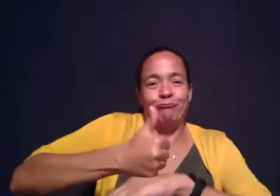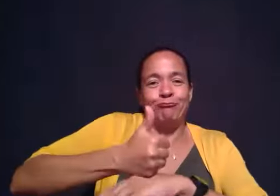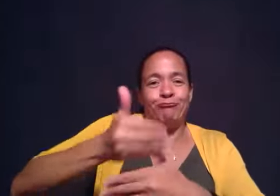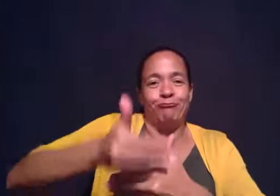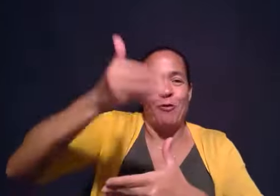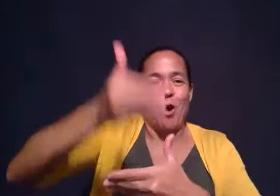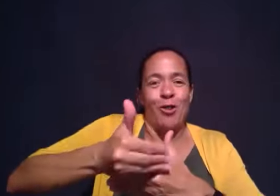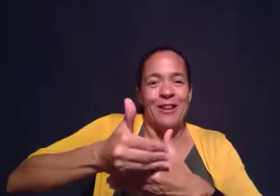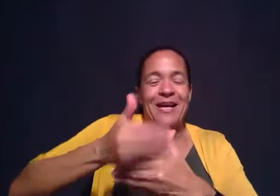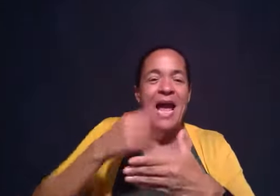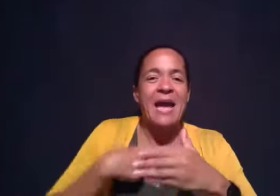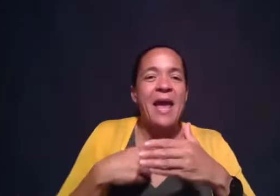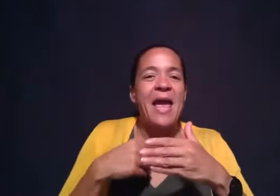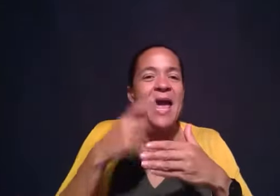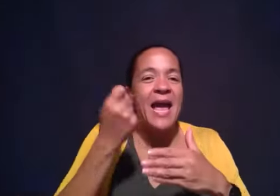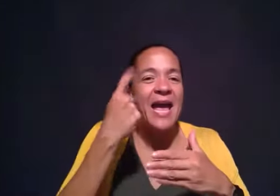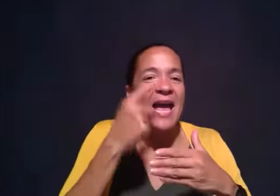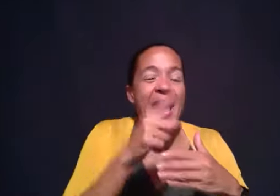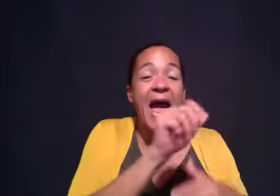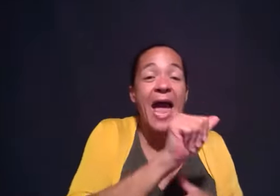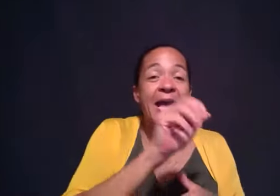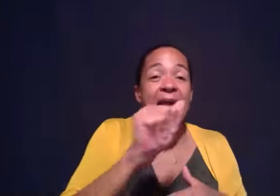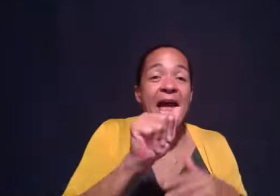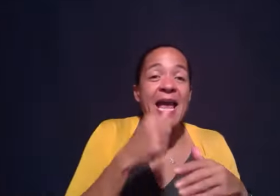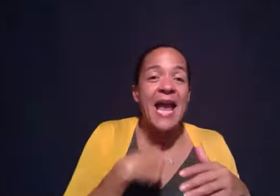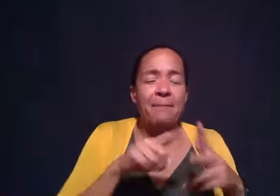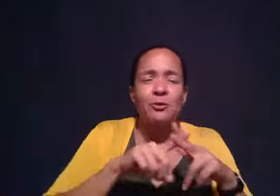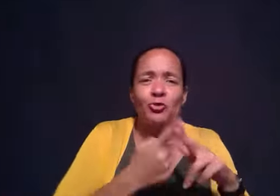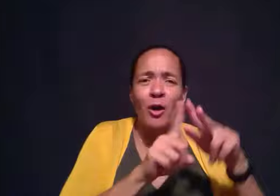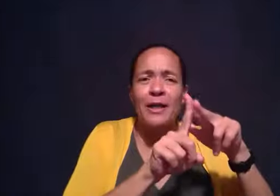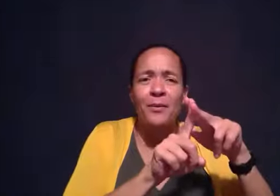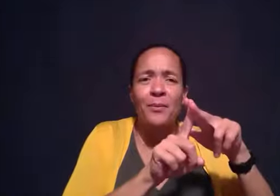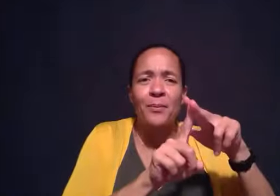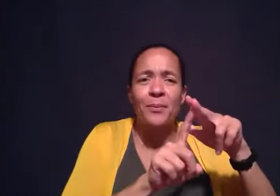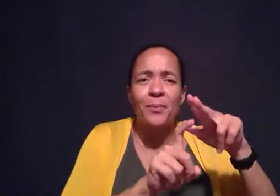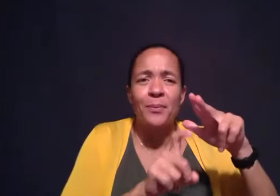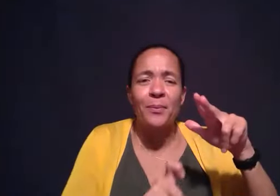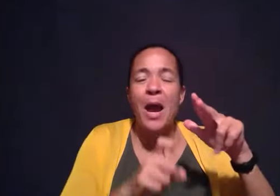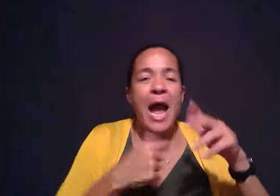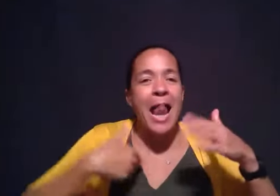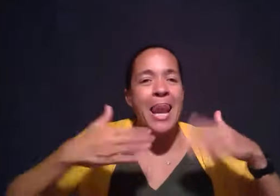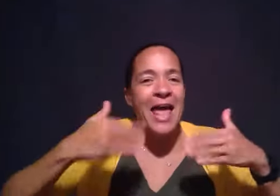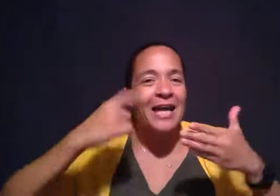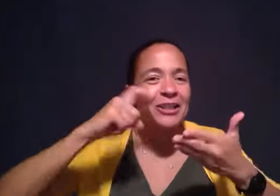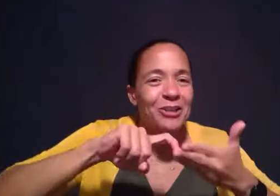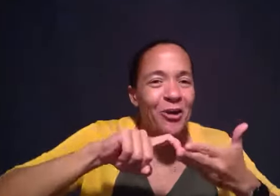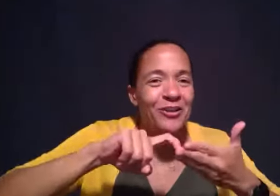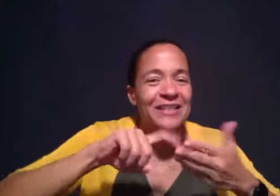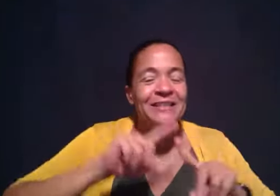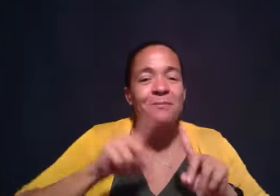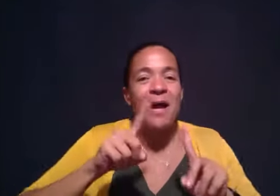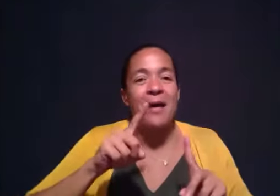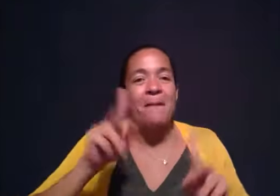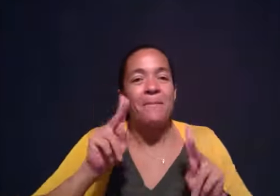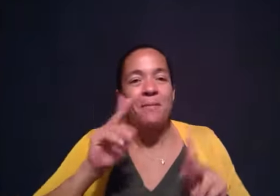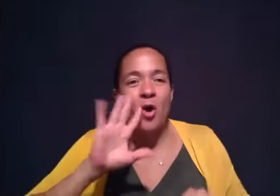but I'm doing it so gradually that I don't even notice it. And yet I am getting invited to talk places out of town, and I'm one